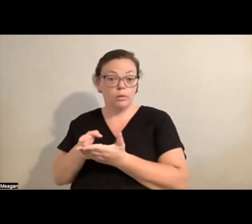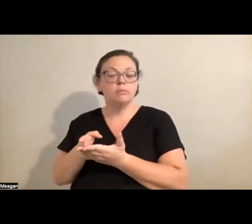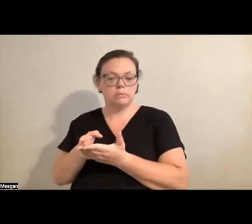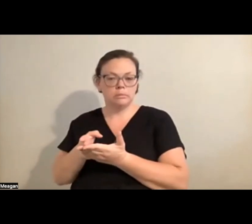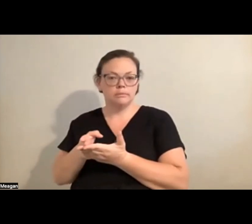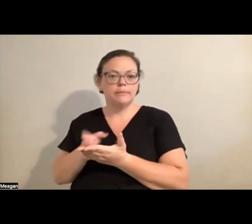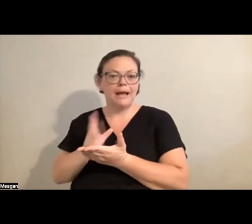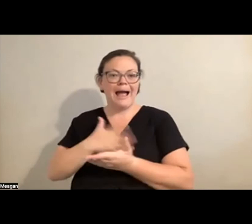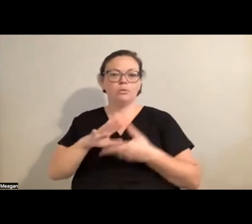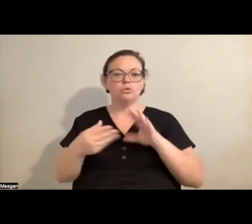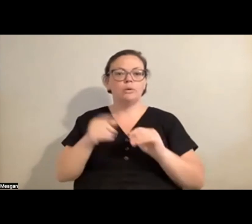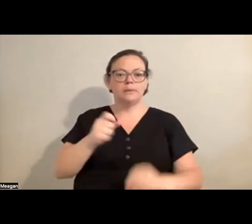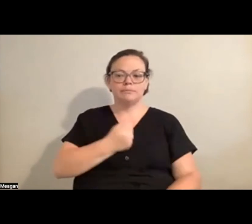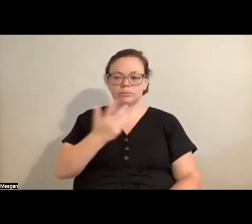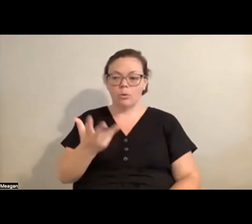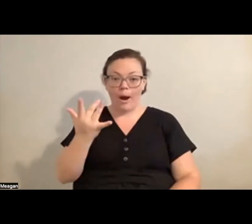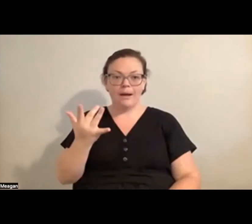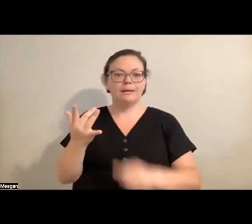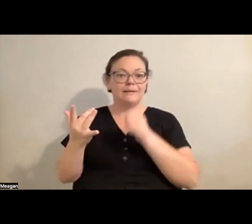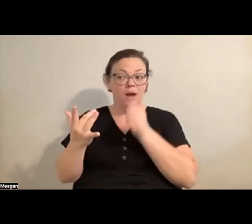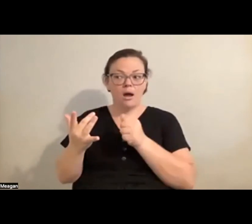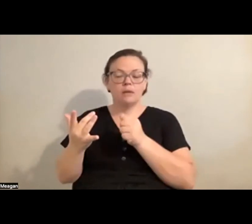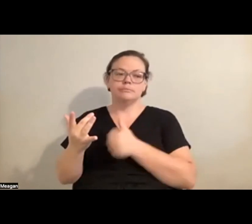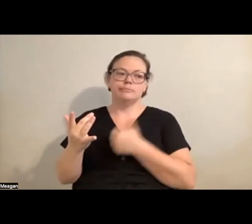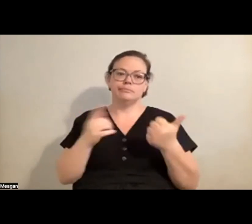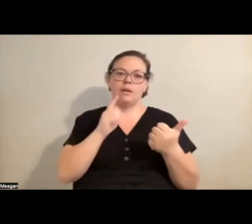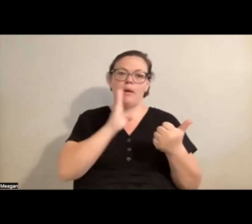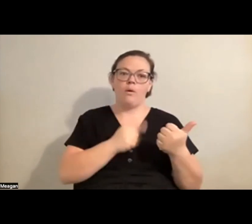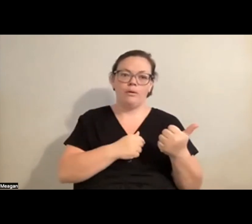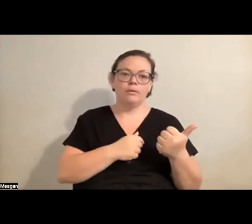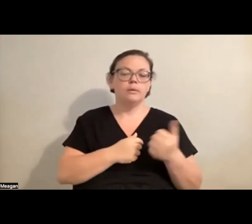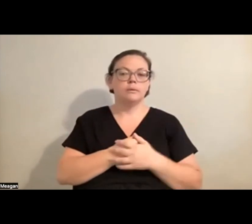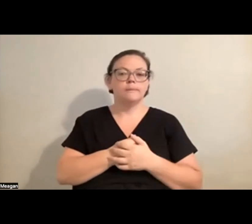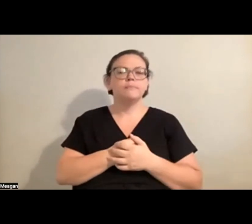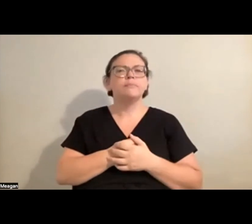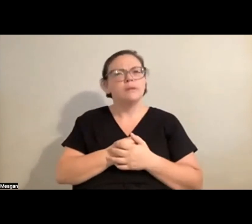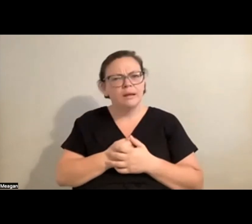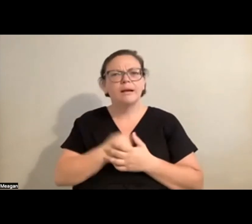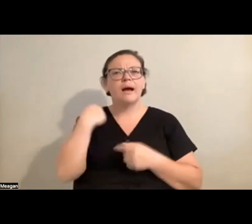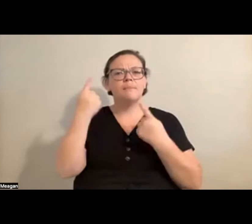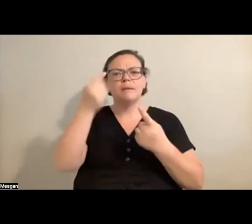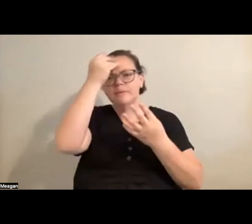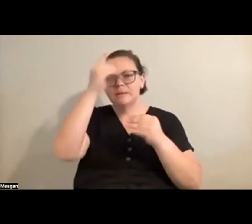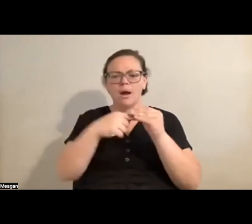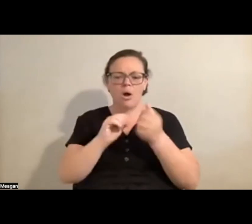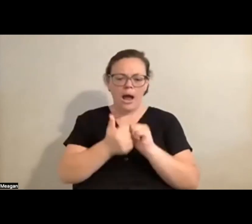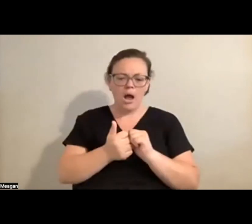our stories or someone else will." And I've also been thinking about how we are living